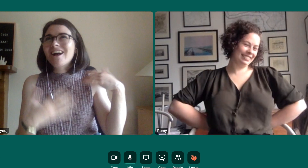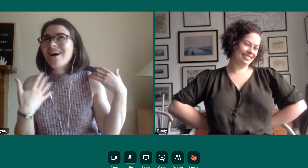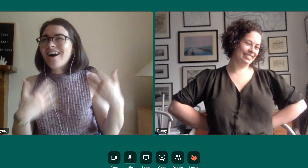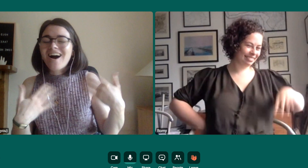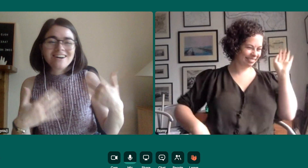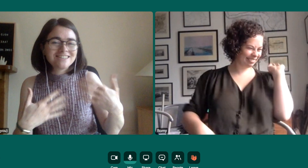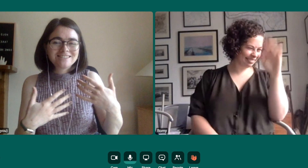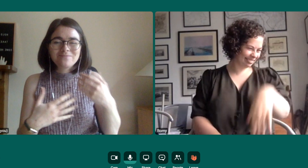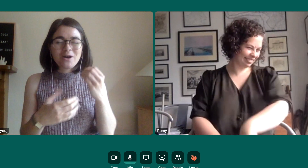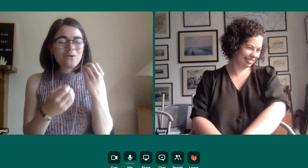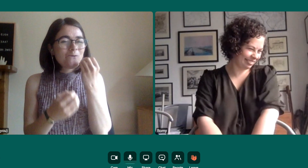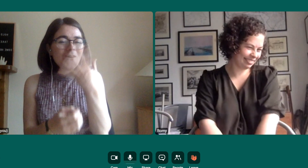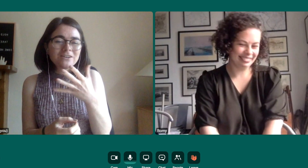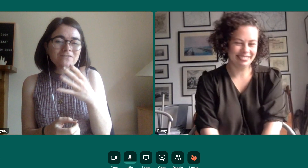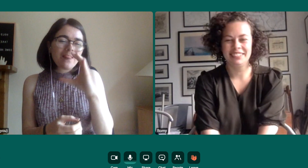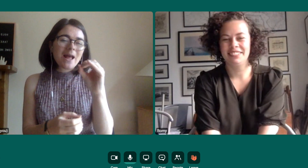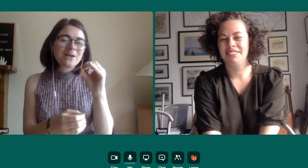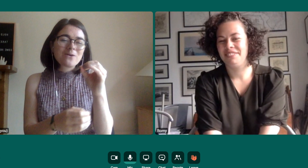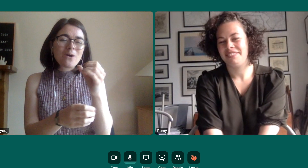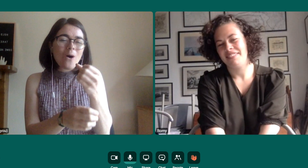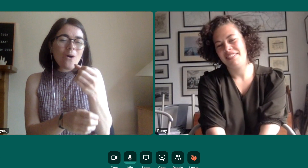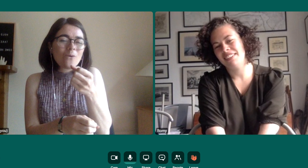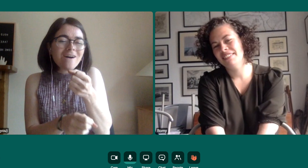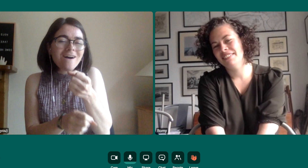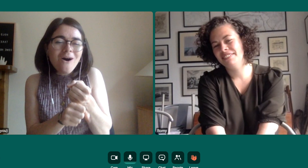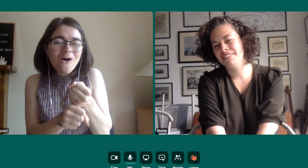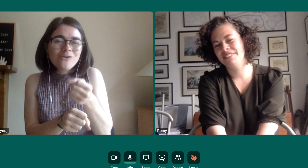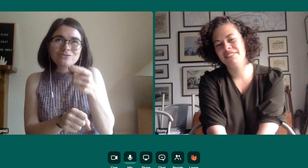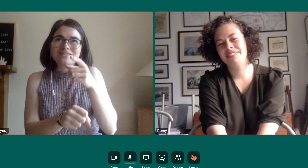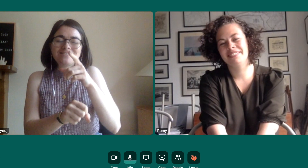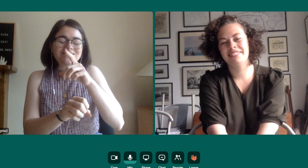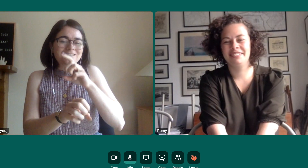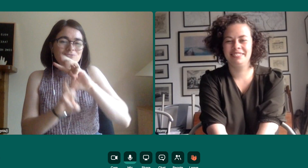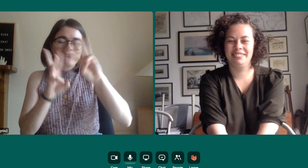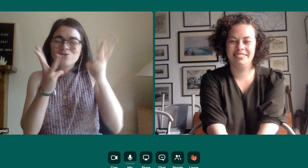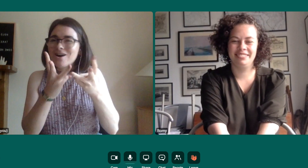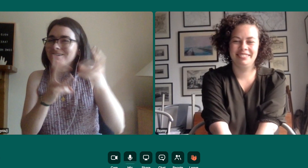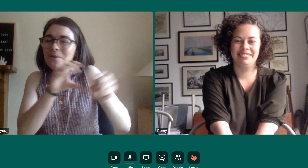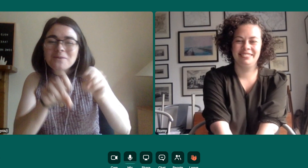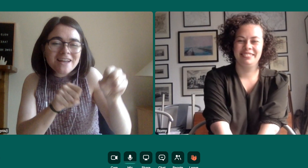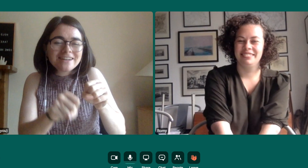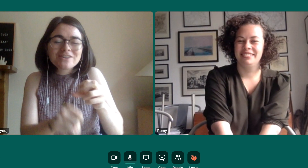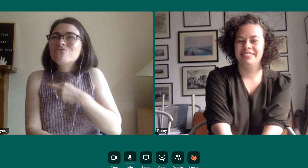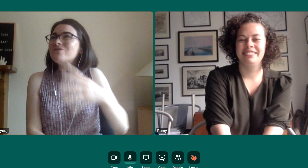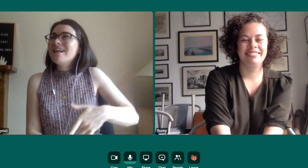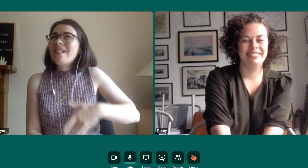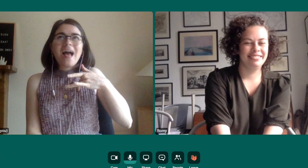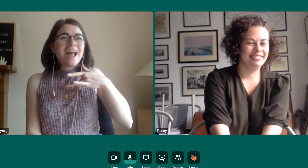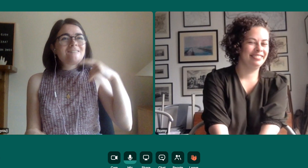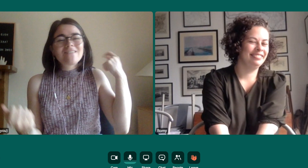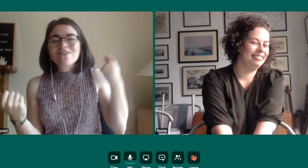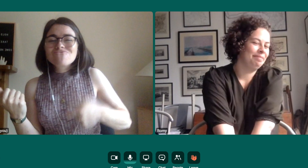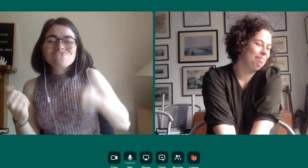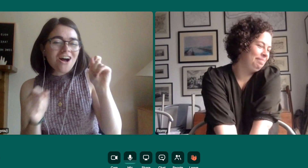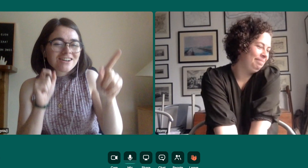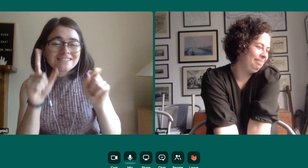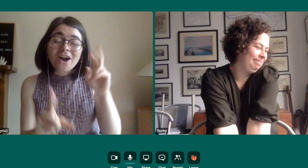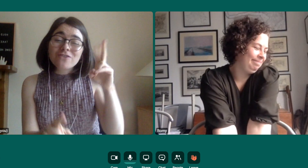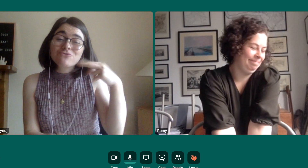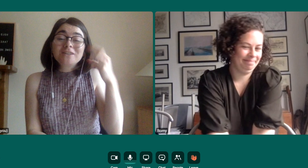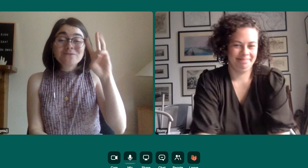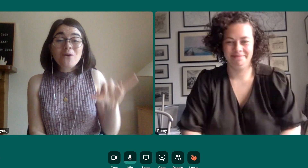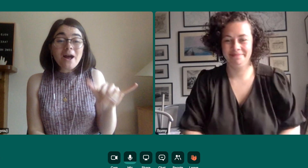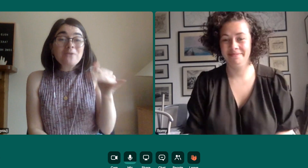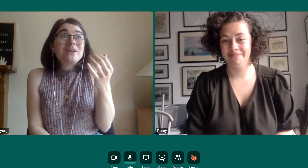all-round legend, real-life rock star. The reason that we have a podcast, because she listened to my idea and said, yeah, sure, let's do